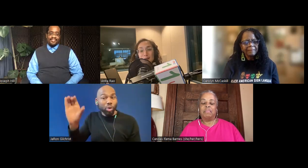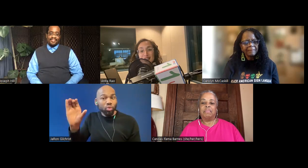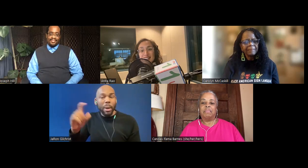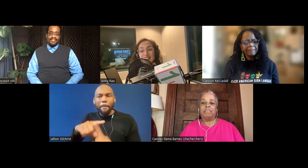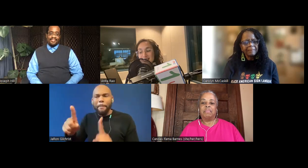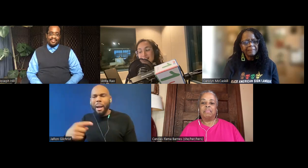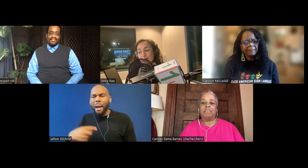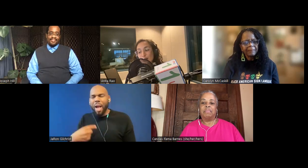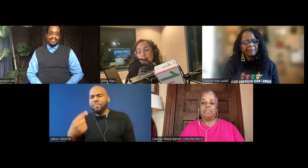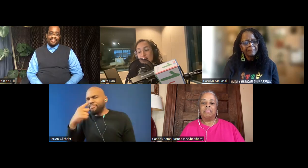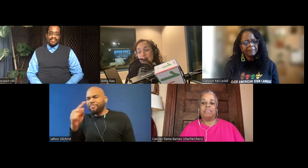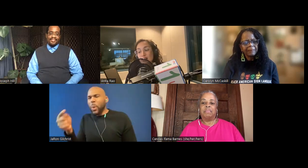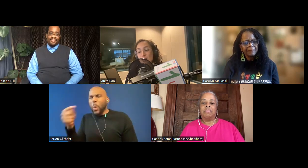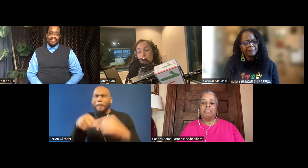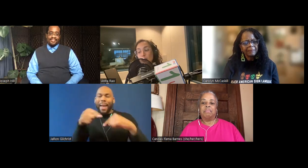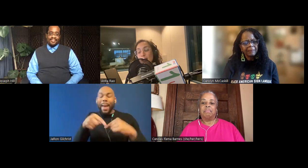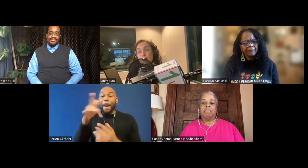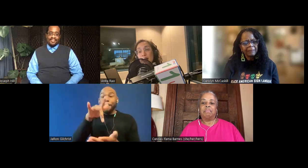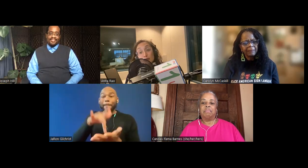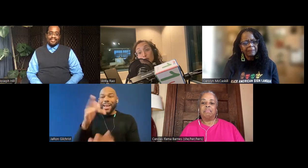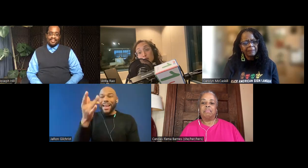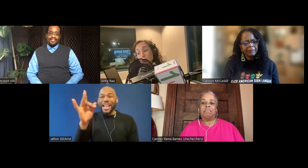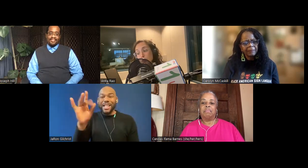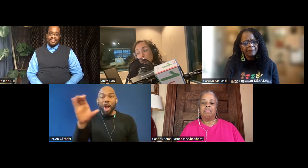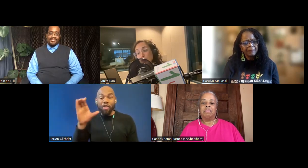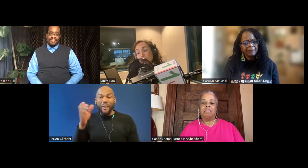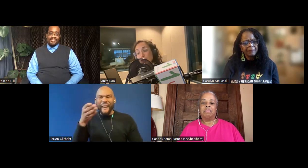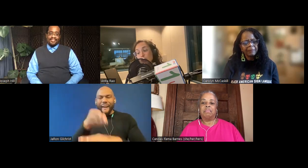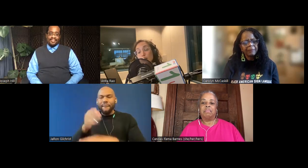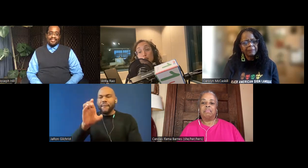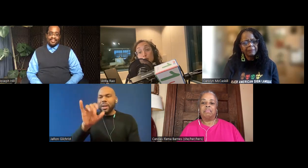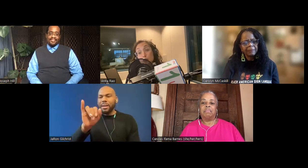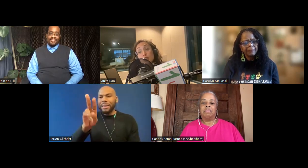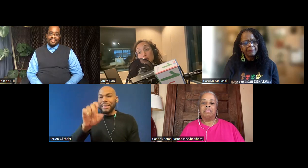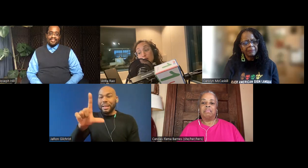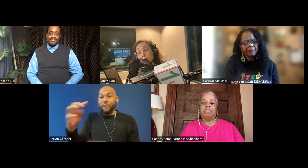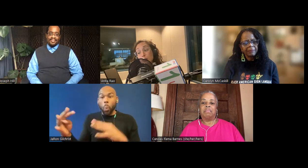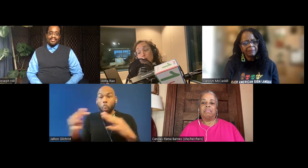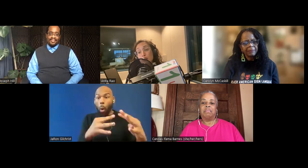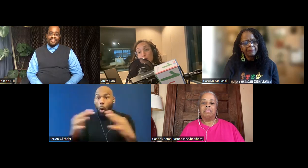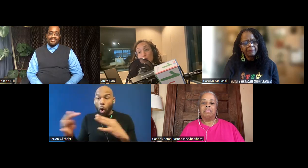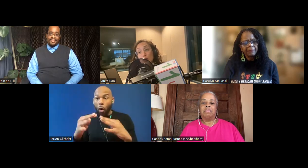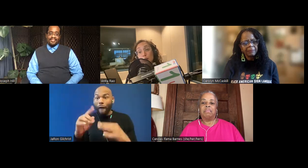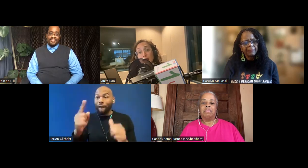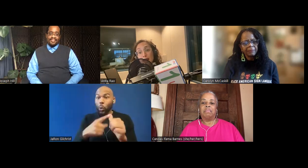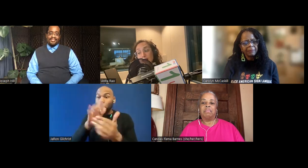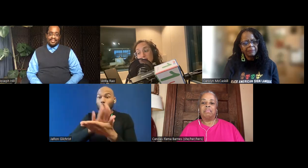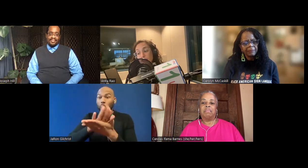mid 1800s and talk about what happened after the Civil War when the first schools started to emerge for Black deaf